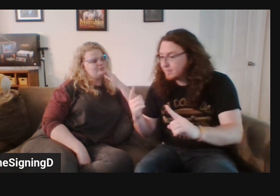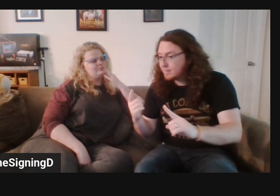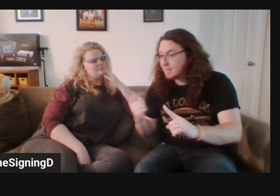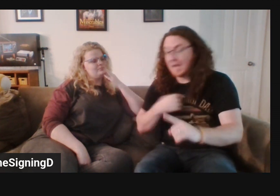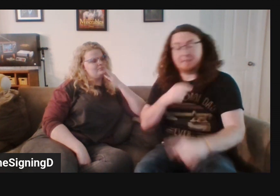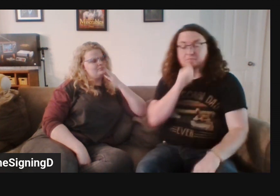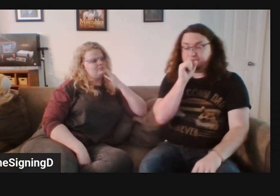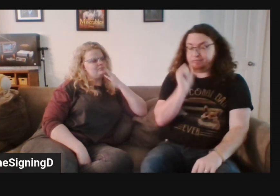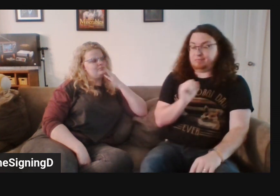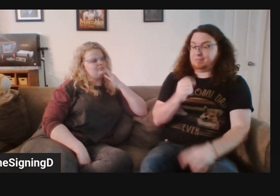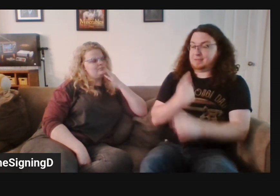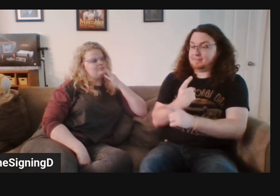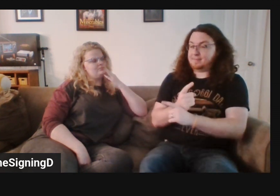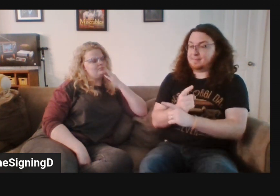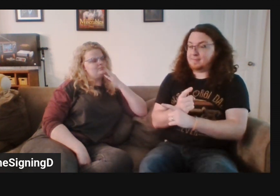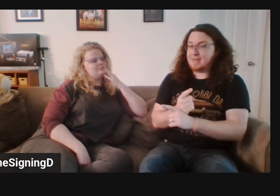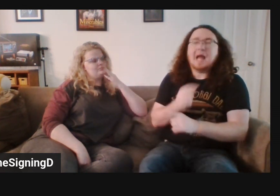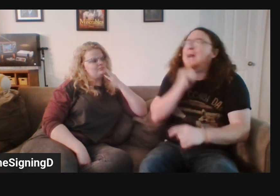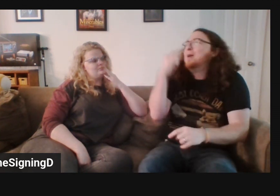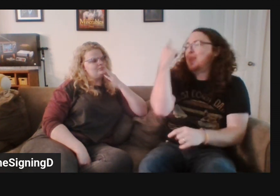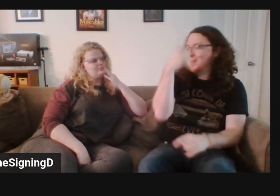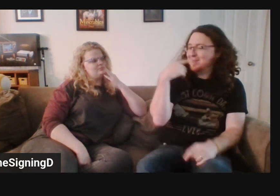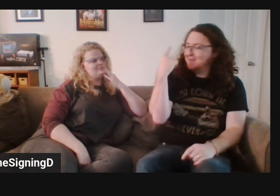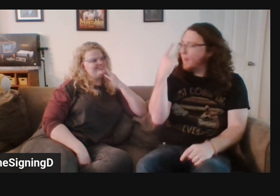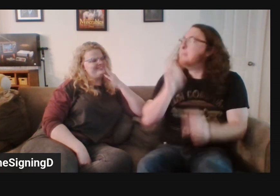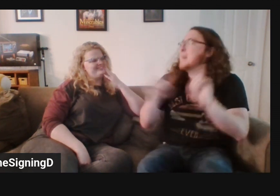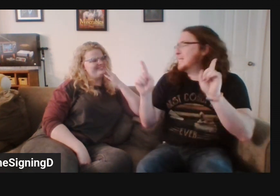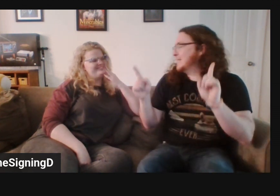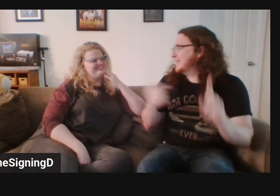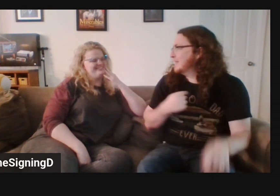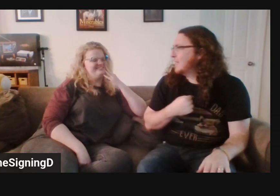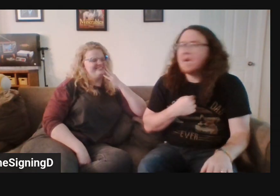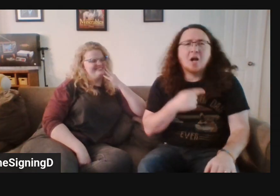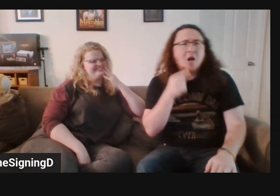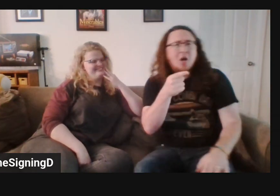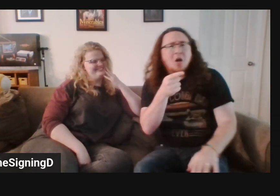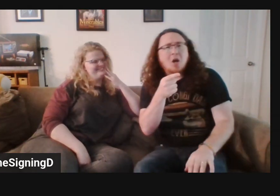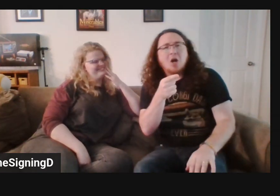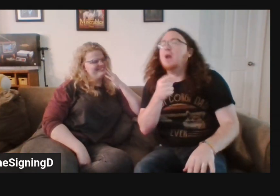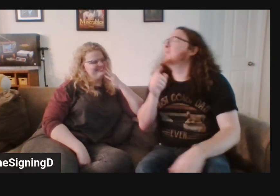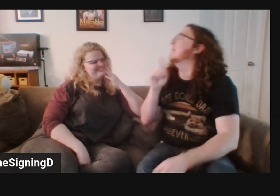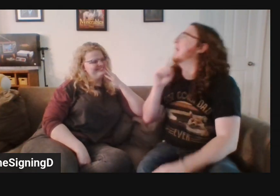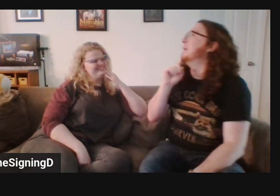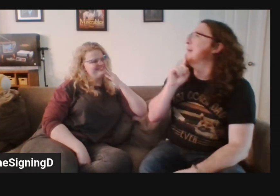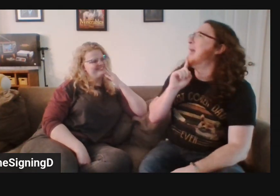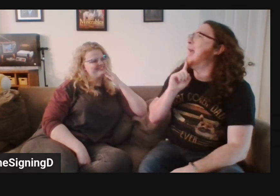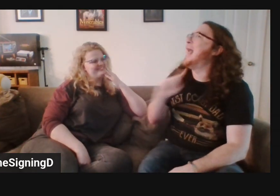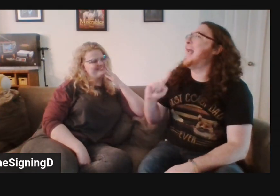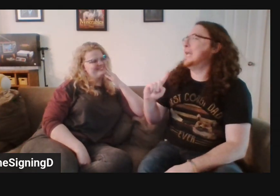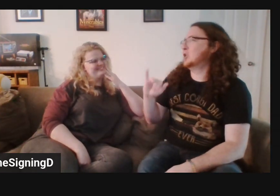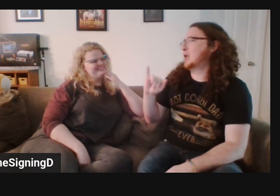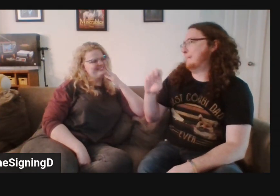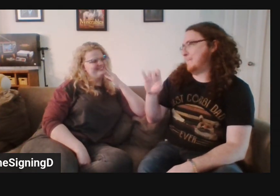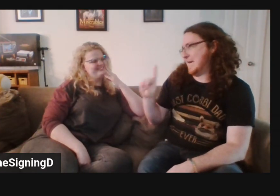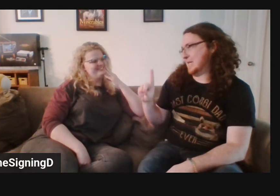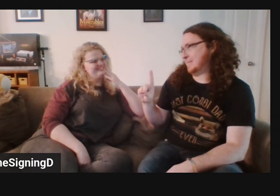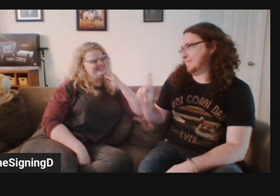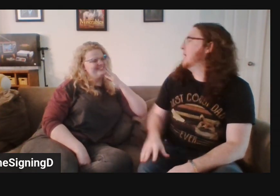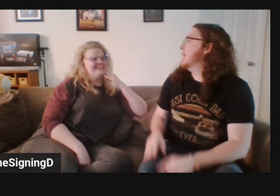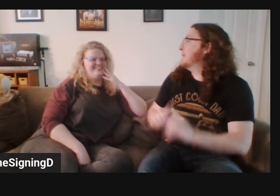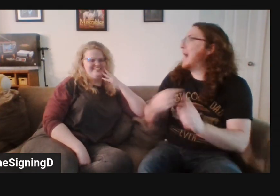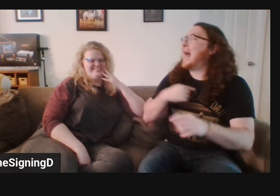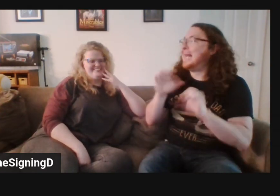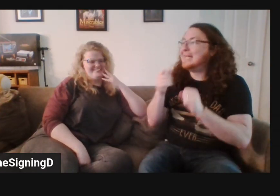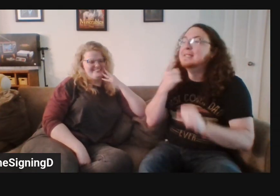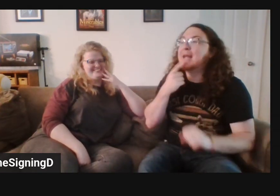old, right? I know I don't look it. I'm old. And are you age impaired? I'm age impaired. And so I get to say,